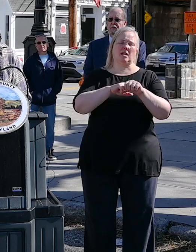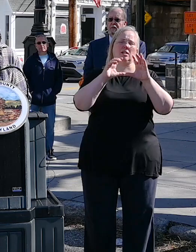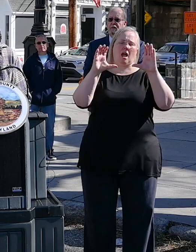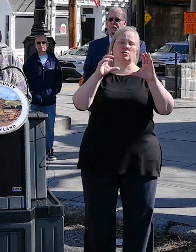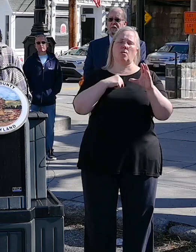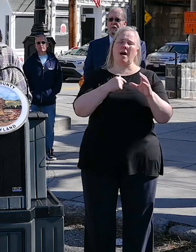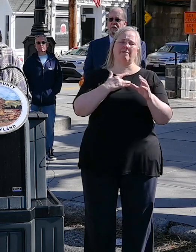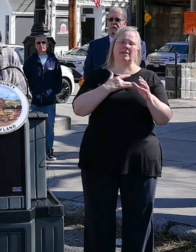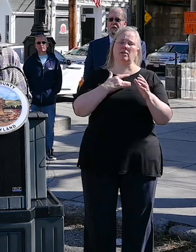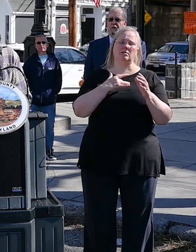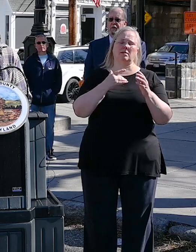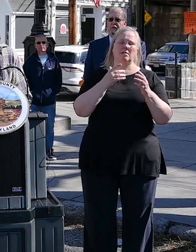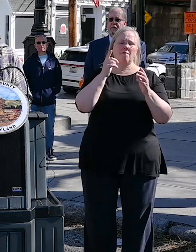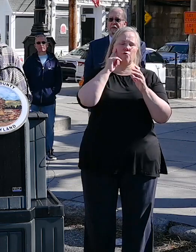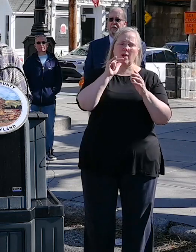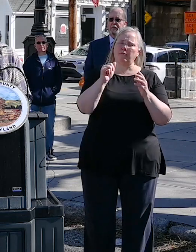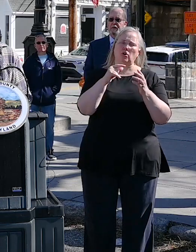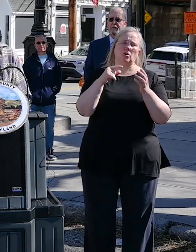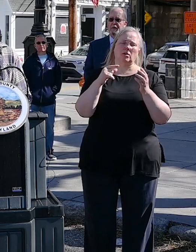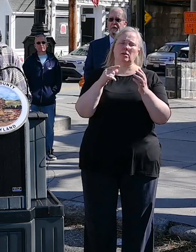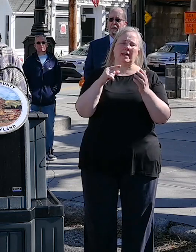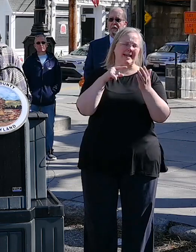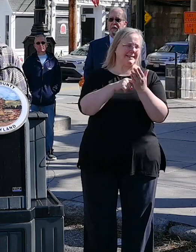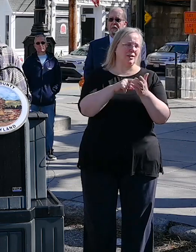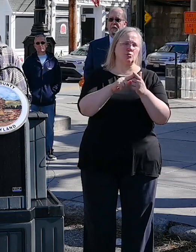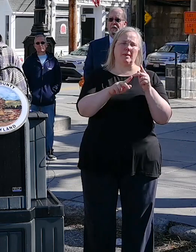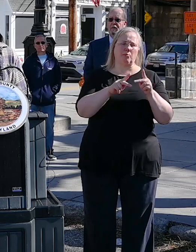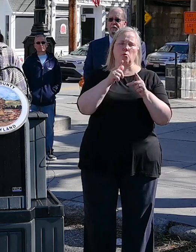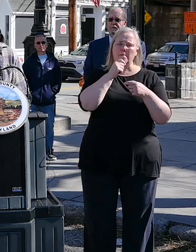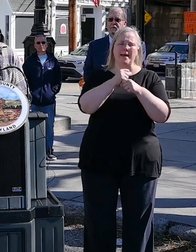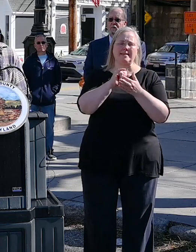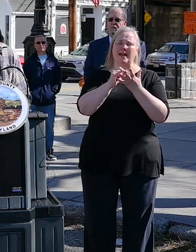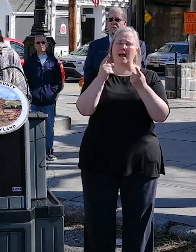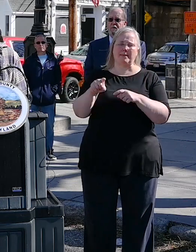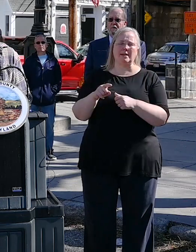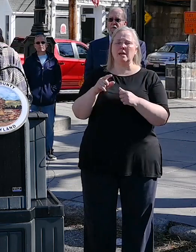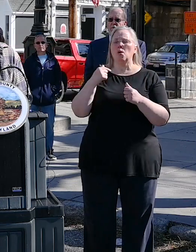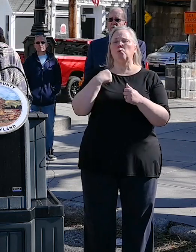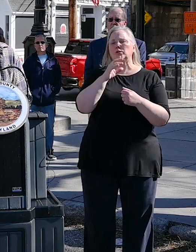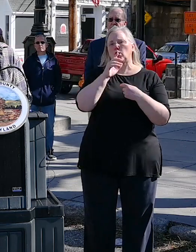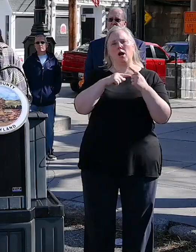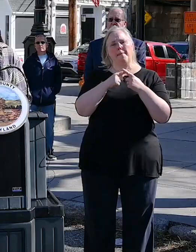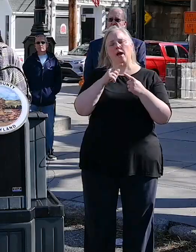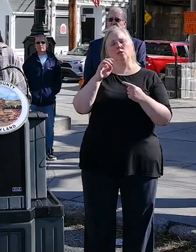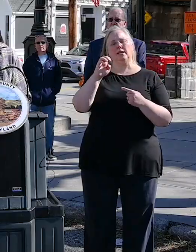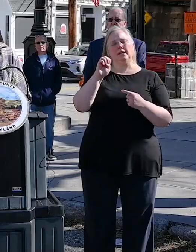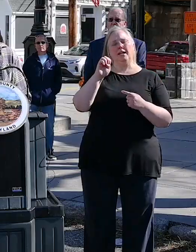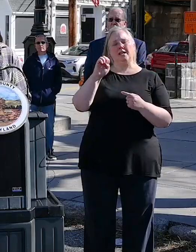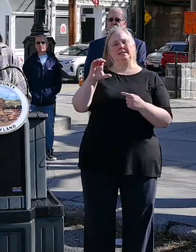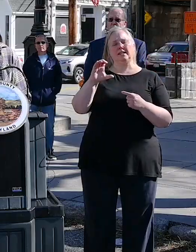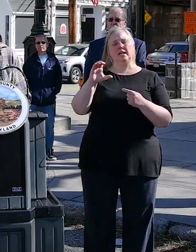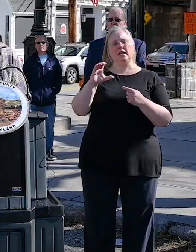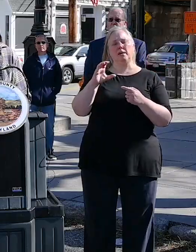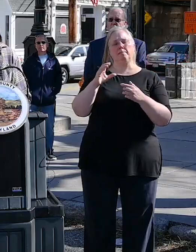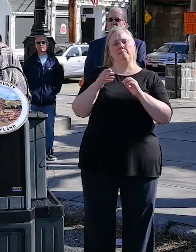made it happen. We talk about the Ellicott City Partnership. This was a Julia Sanger project.